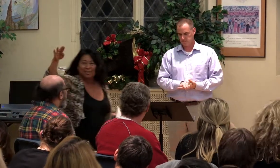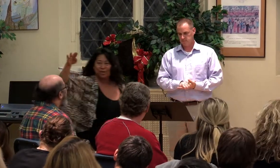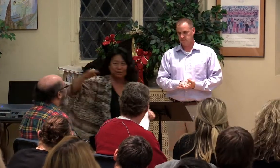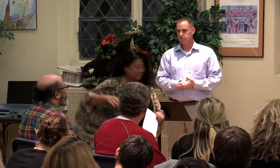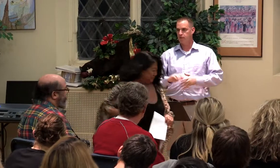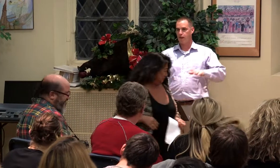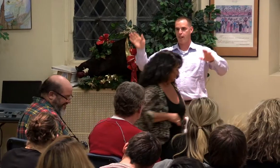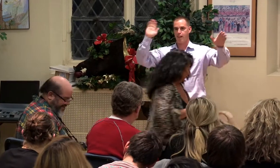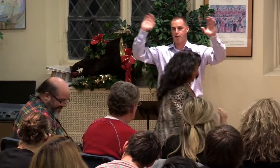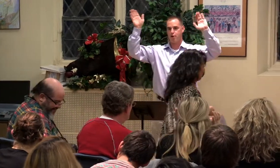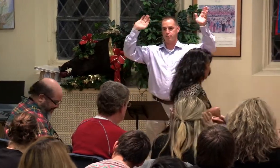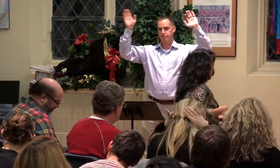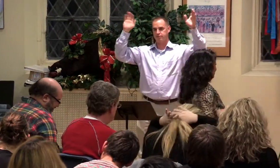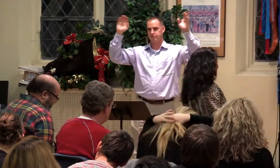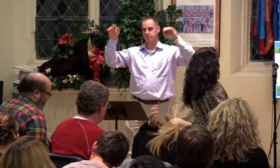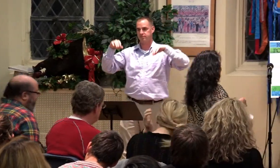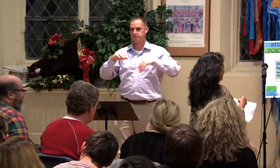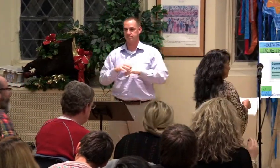Hello.